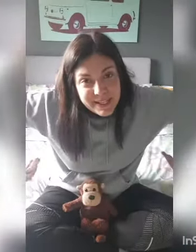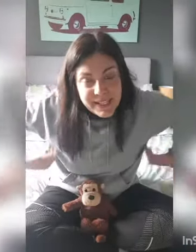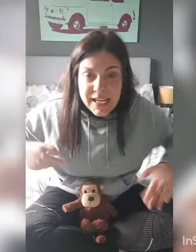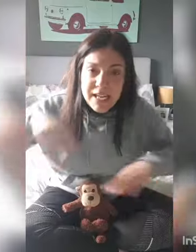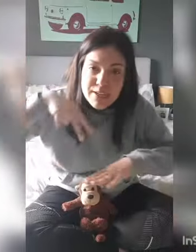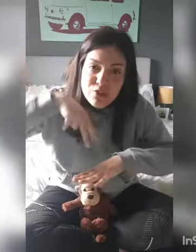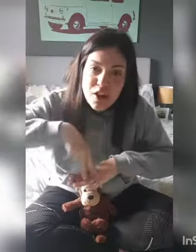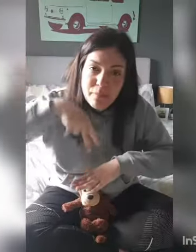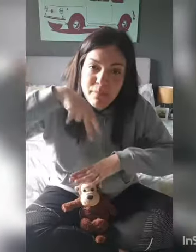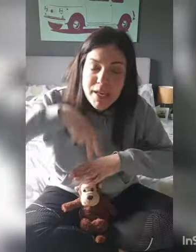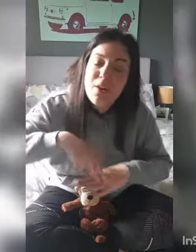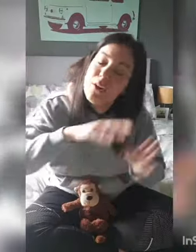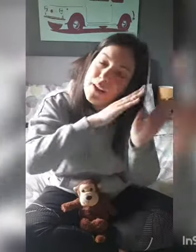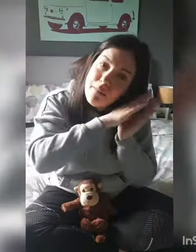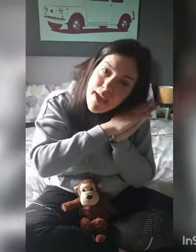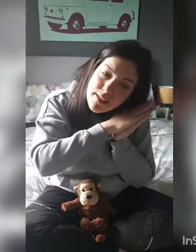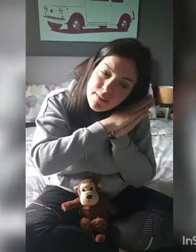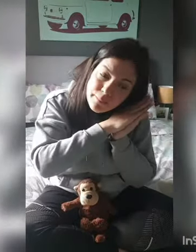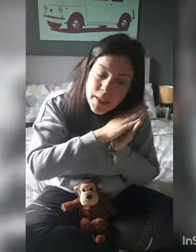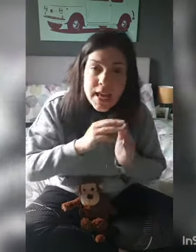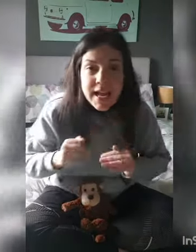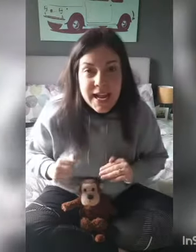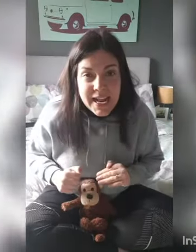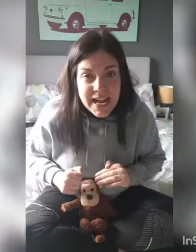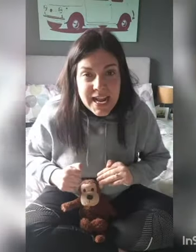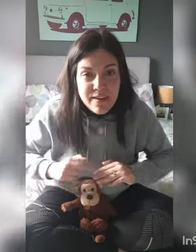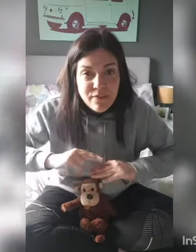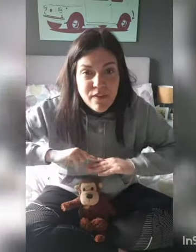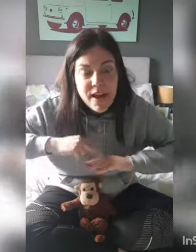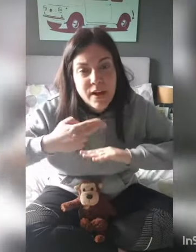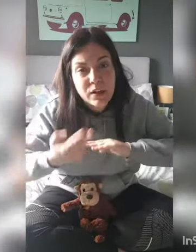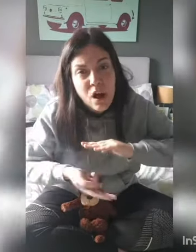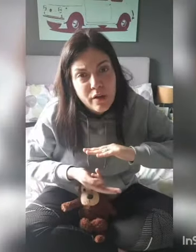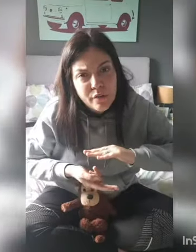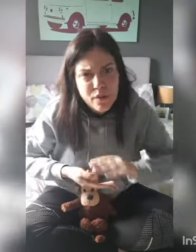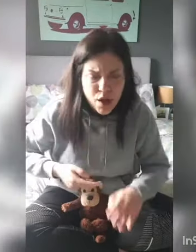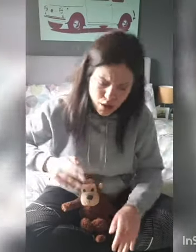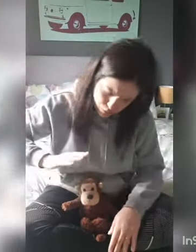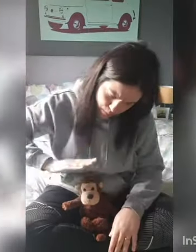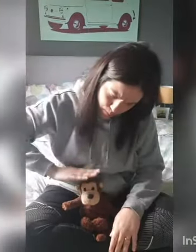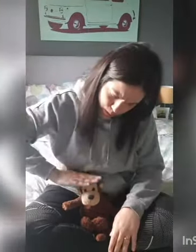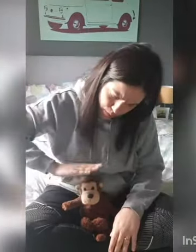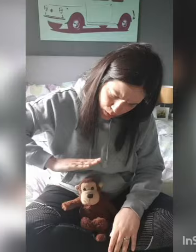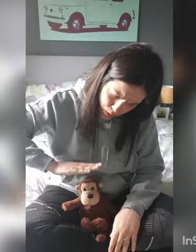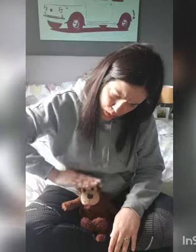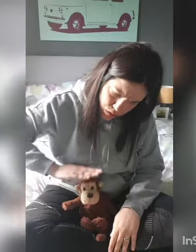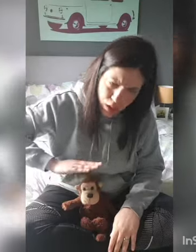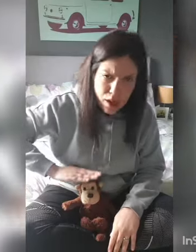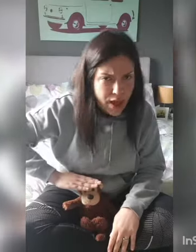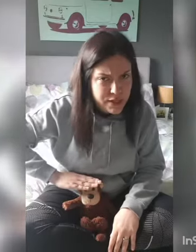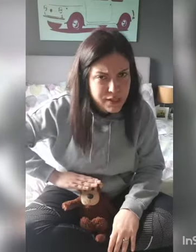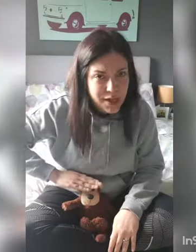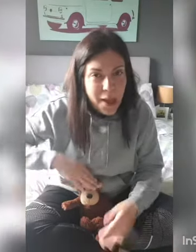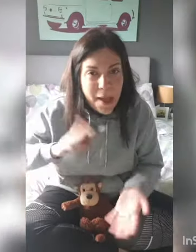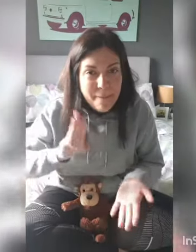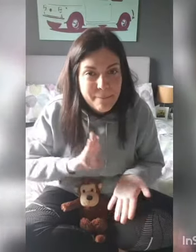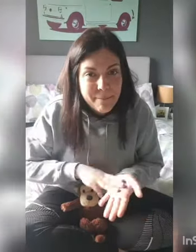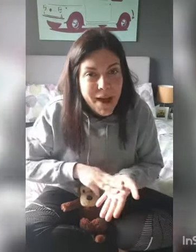monkey jumping on the bed. He fell off and bumped his head.